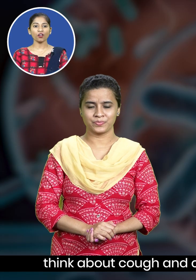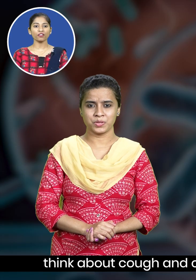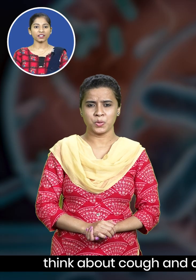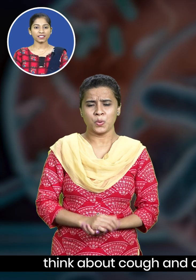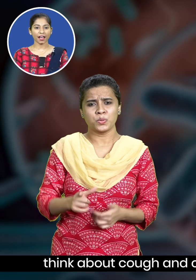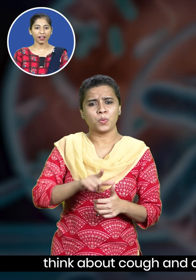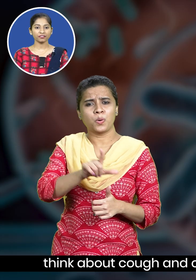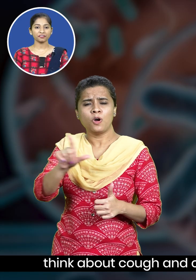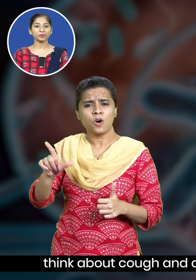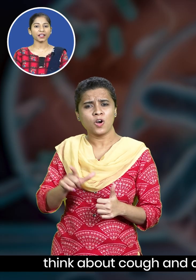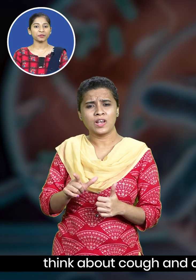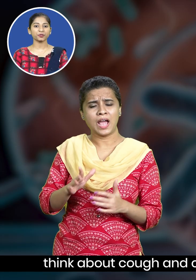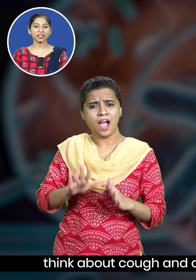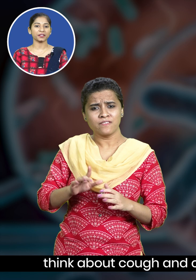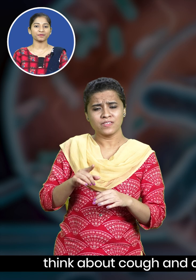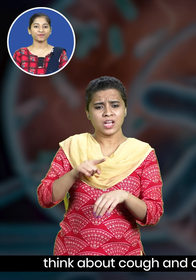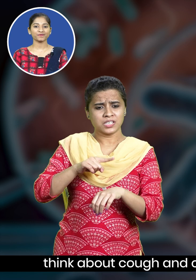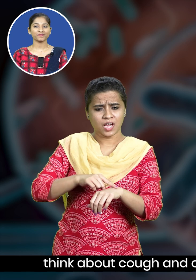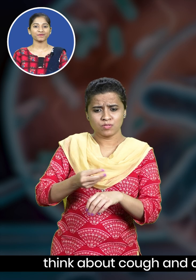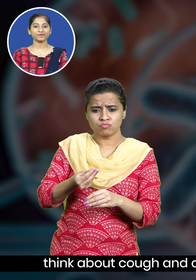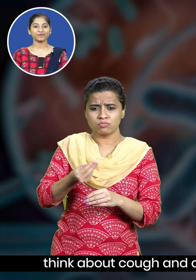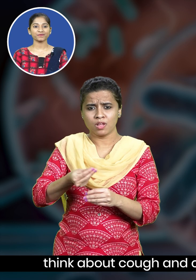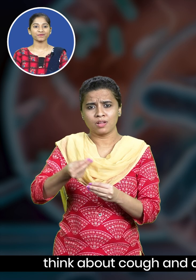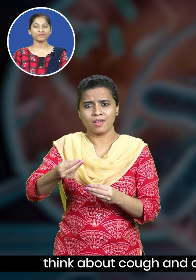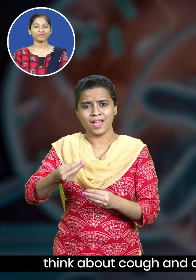which all of us have from time to time.